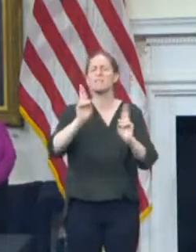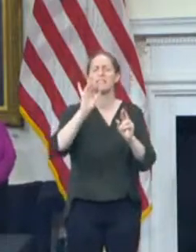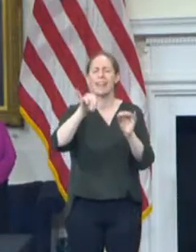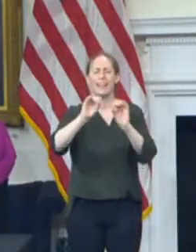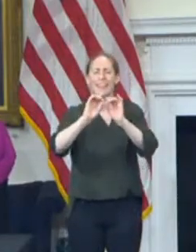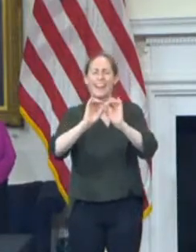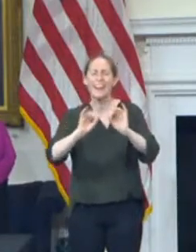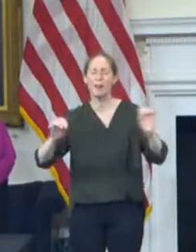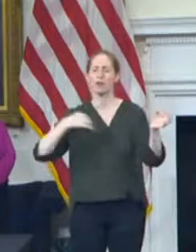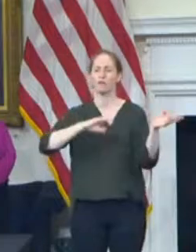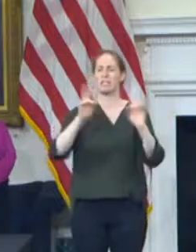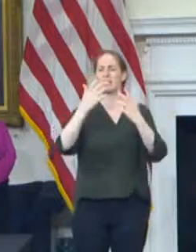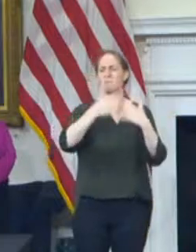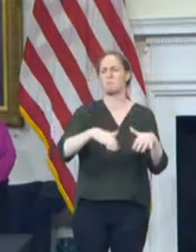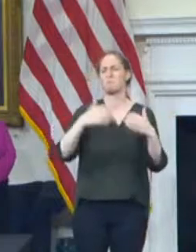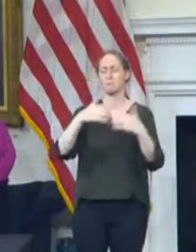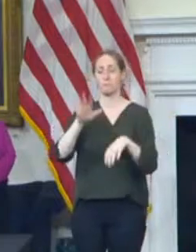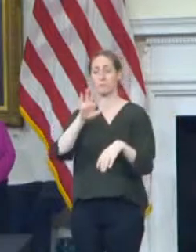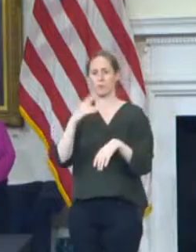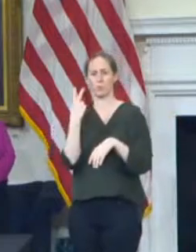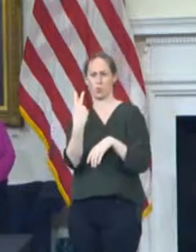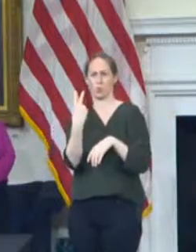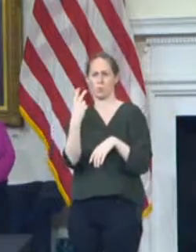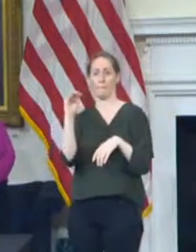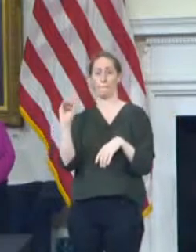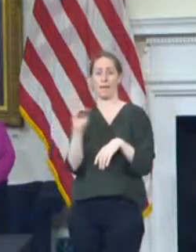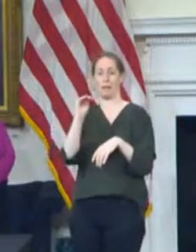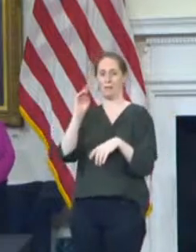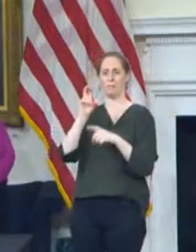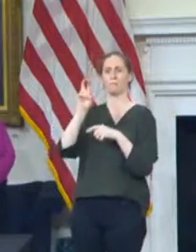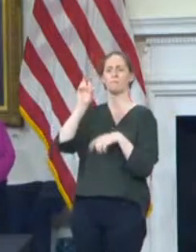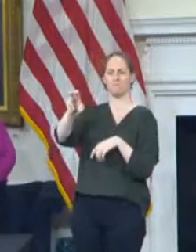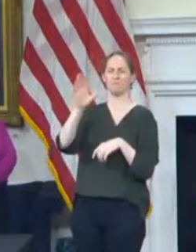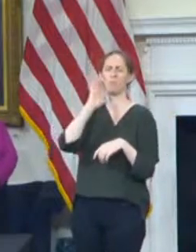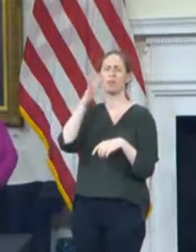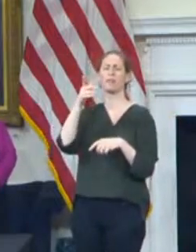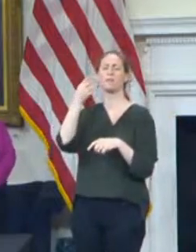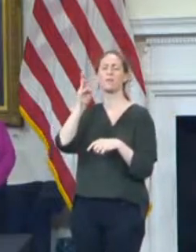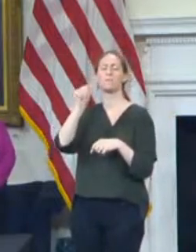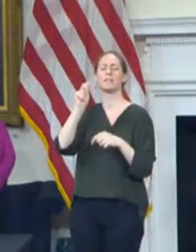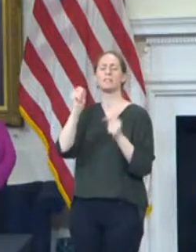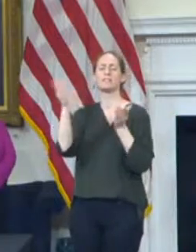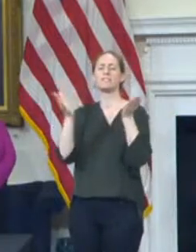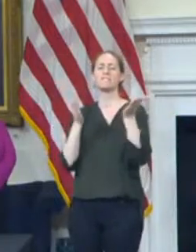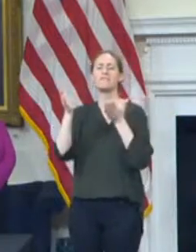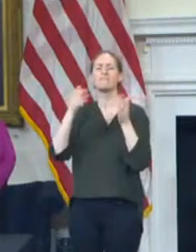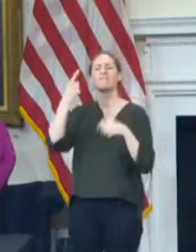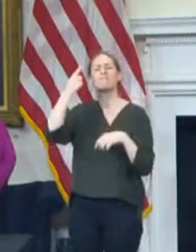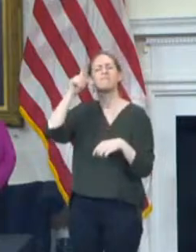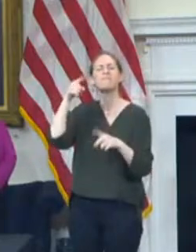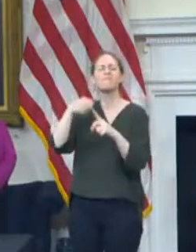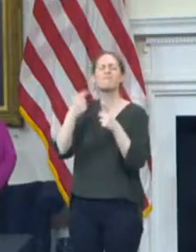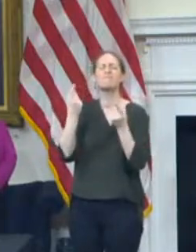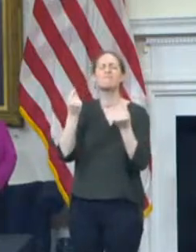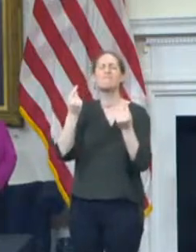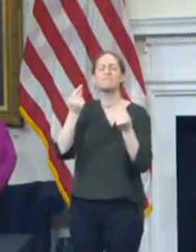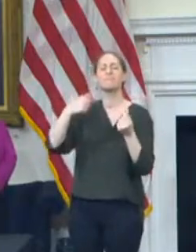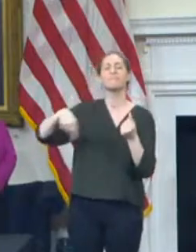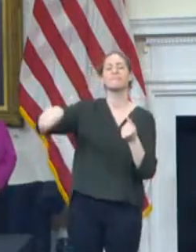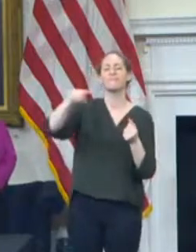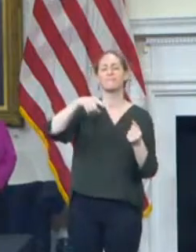$2 million in CARES Act funding will enable the Maryland Department of Human Services to increase call handling